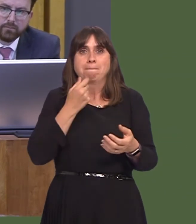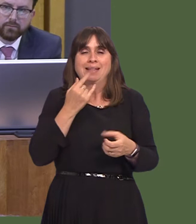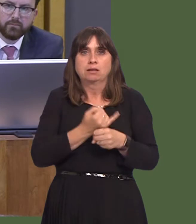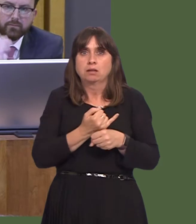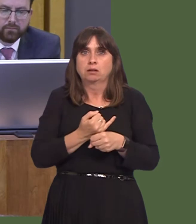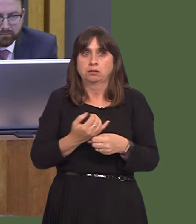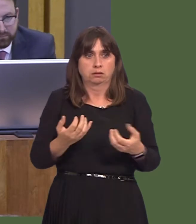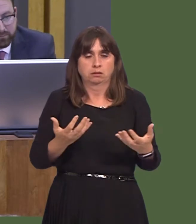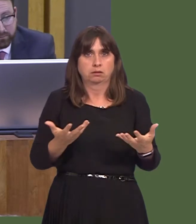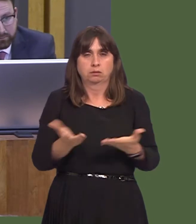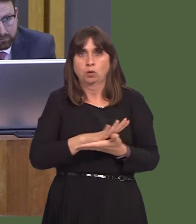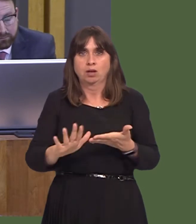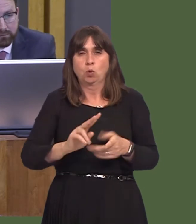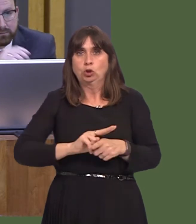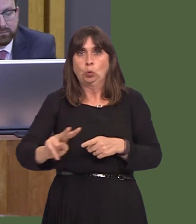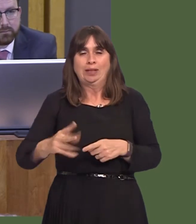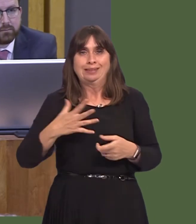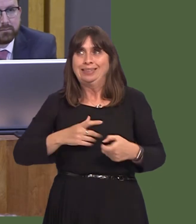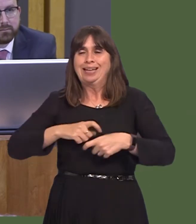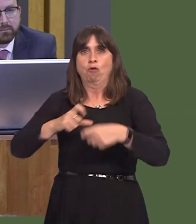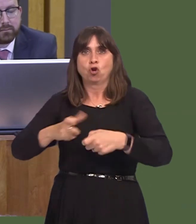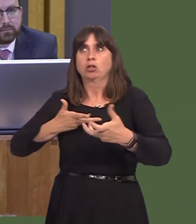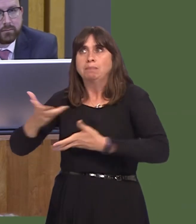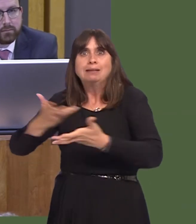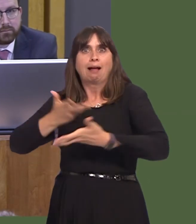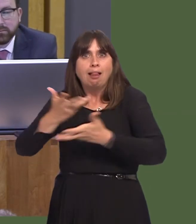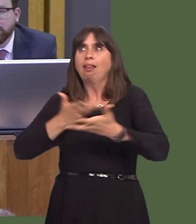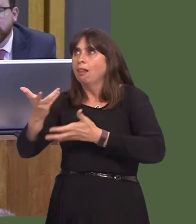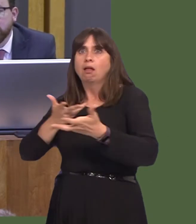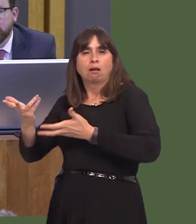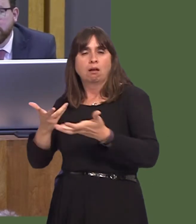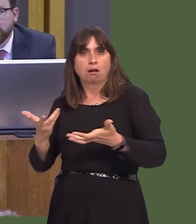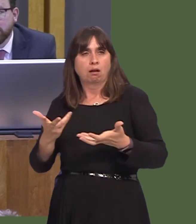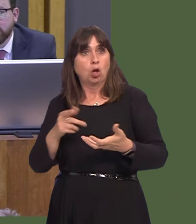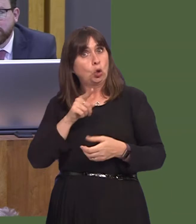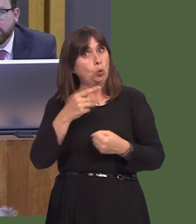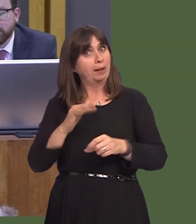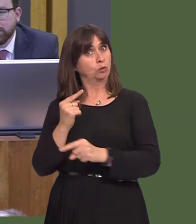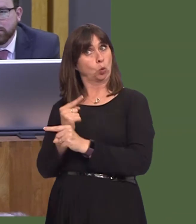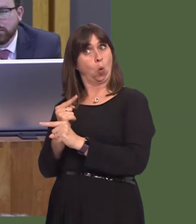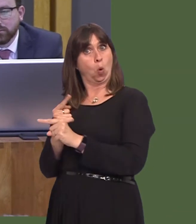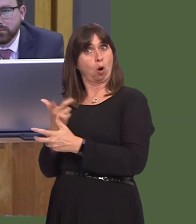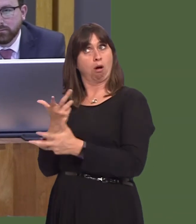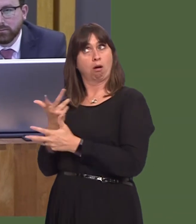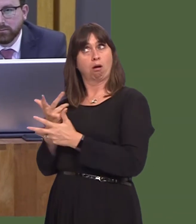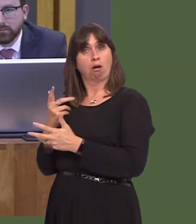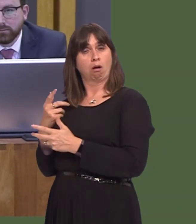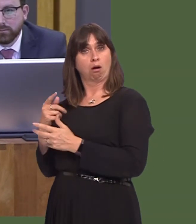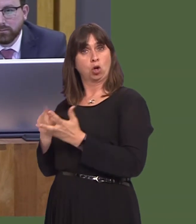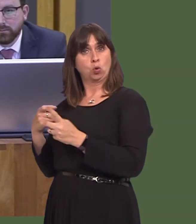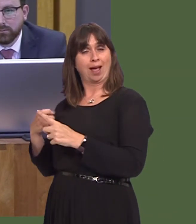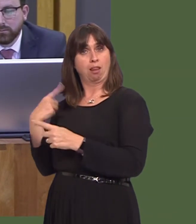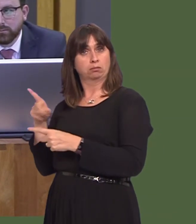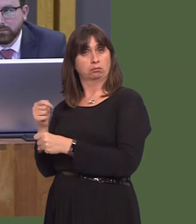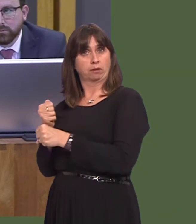medicines within 2 weeks. Can I ask the First Minister what discussions you've had with the UK